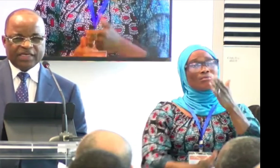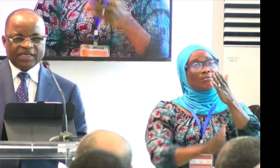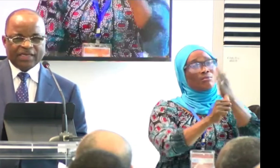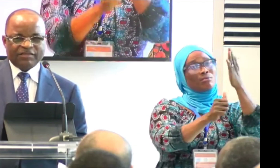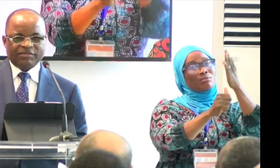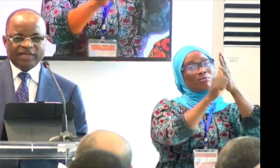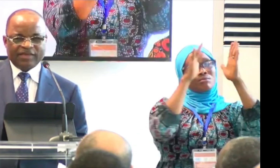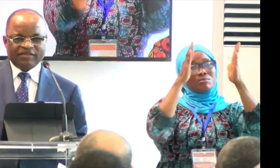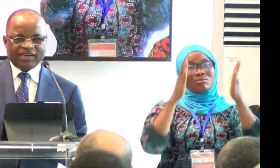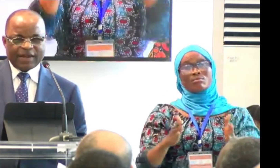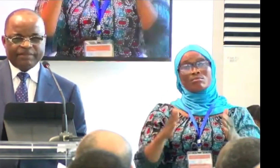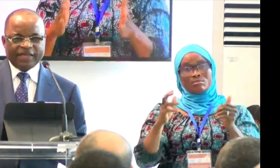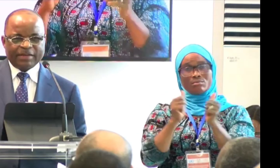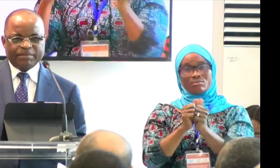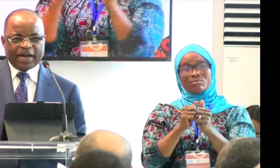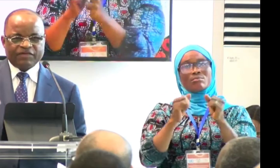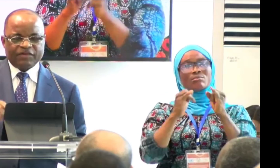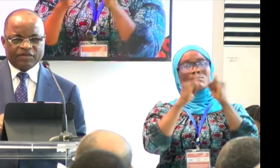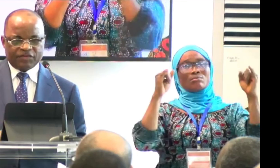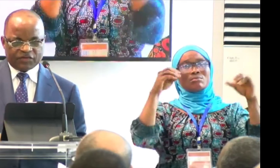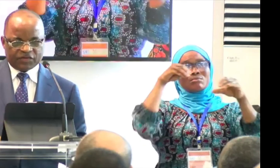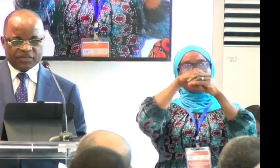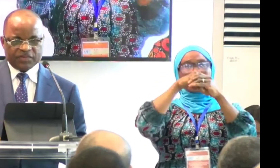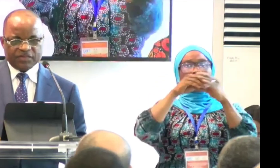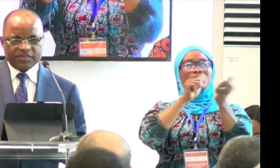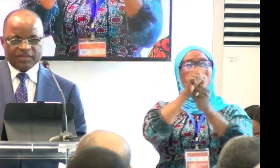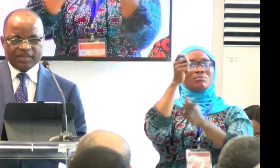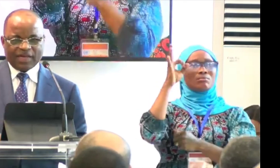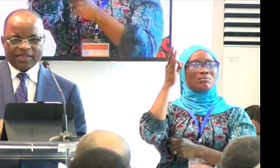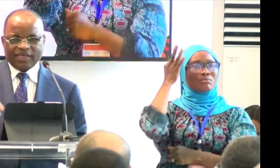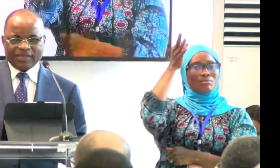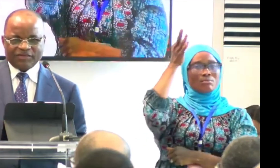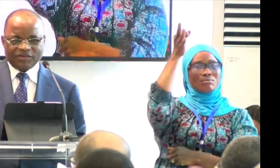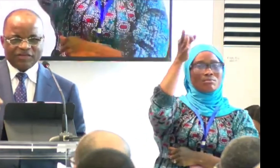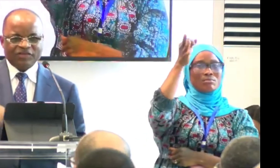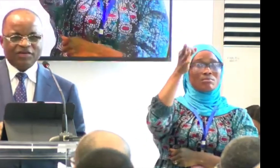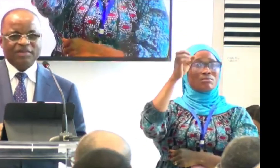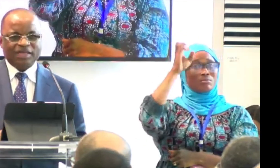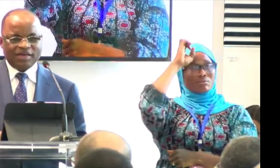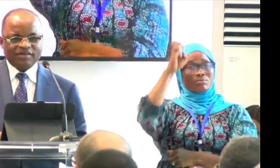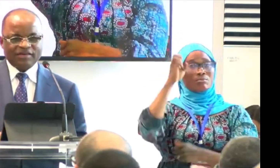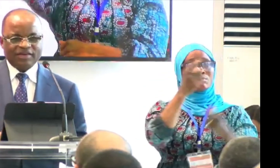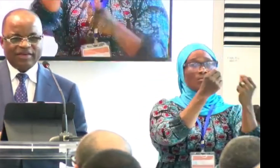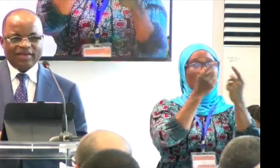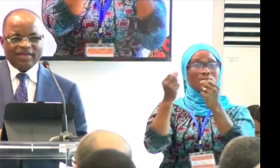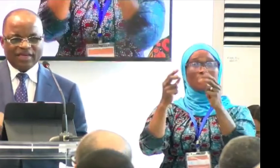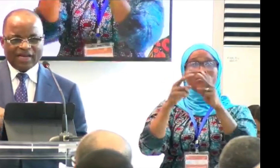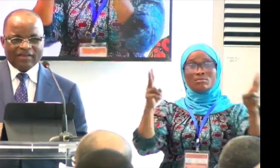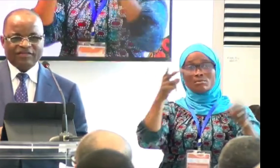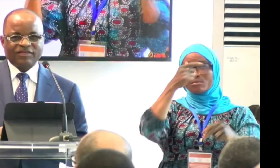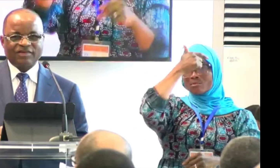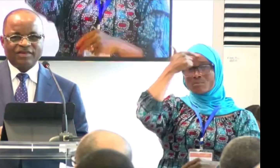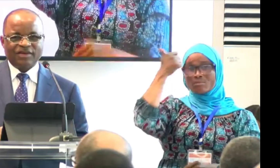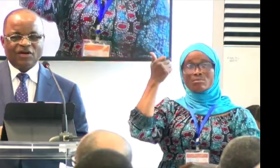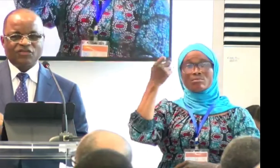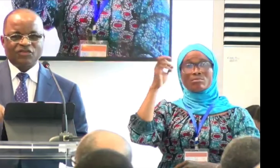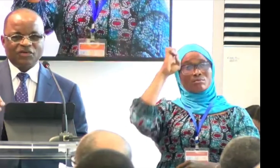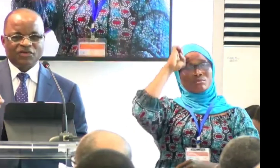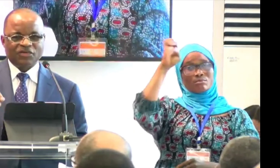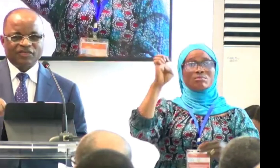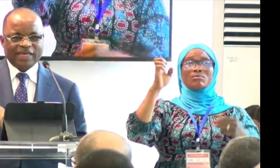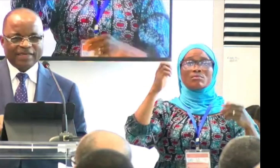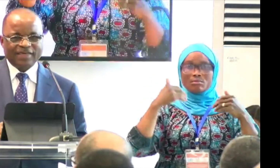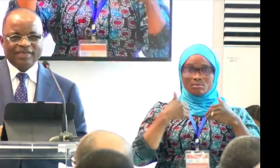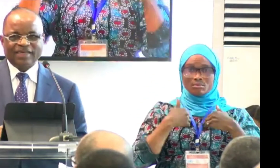admission that has been described in the Pact for the Future. And he is doing so because he has